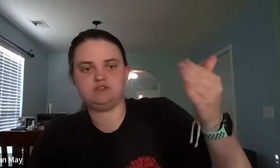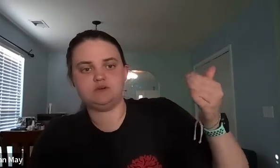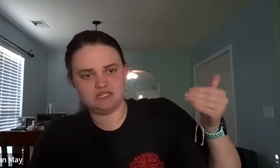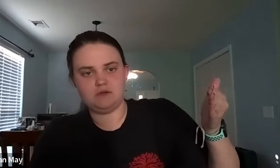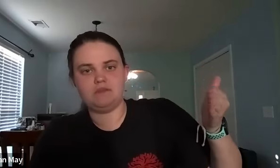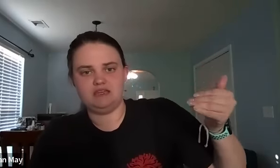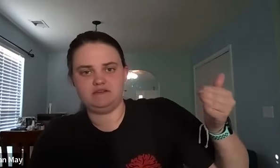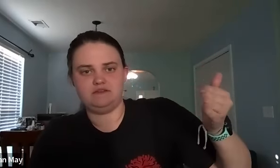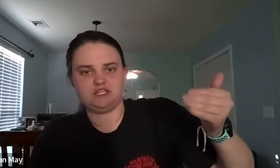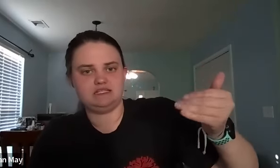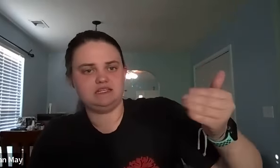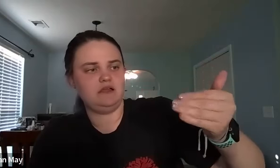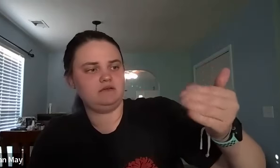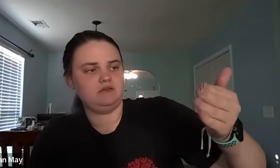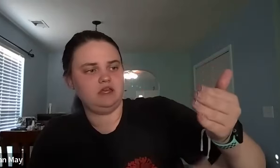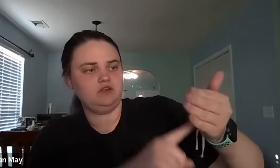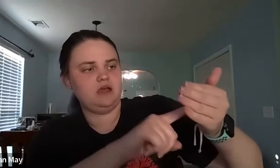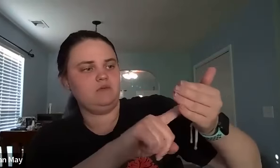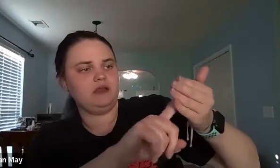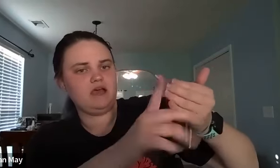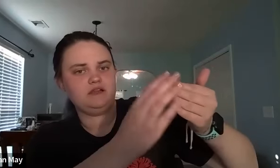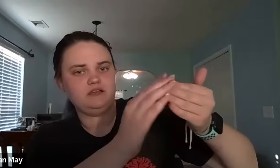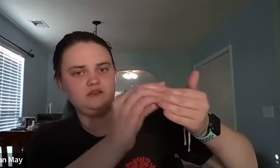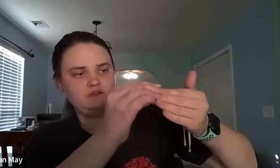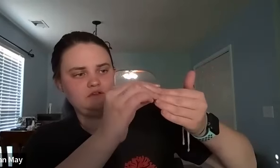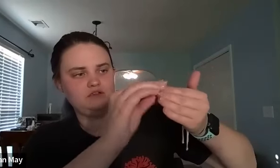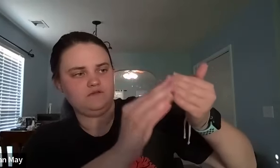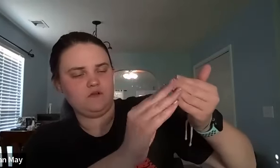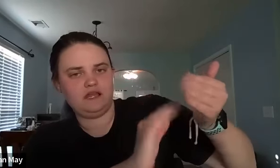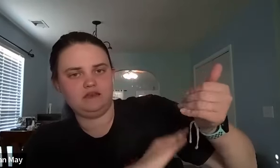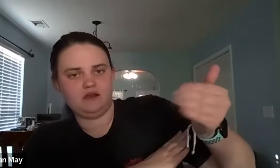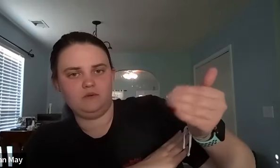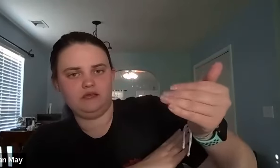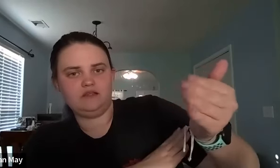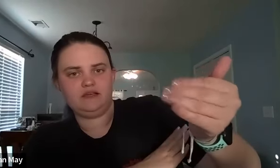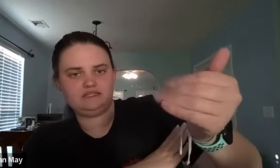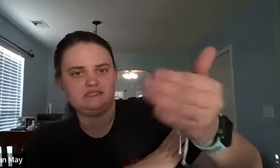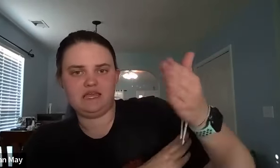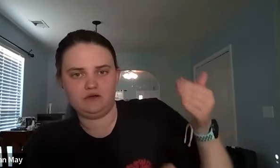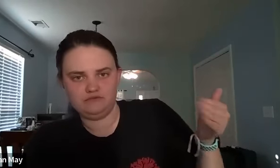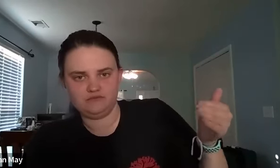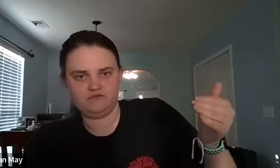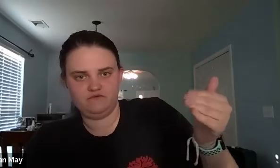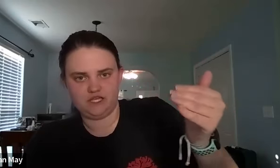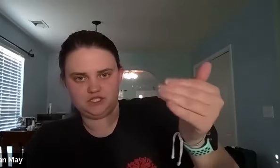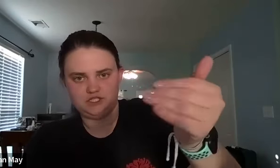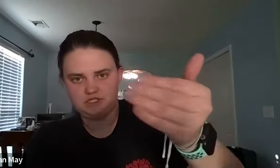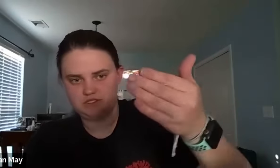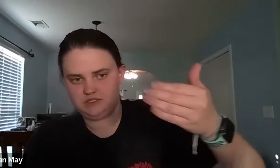it's almost like you're making a fish. I tend to like, and you kind of want to have like your front end kind of wiggling like it's the tail, fish.